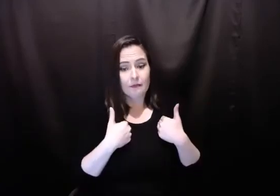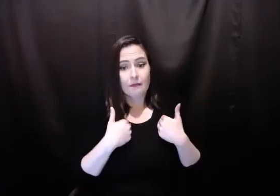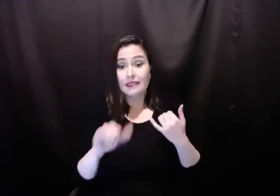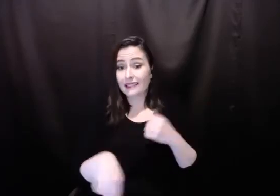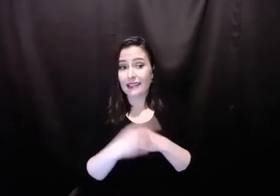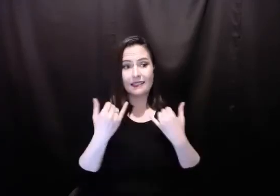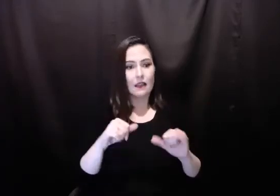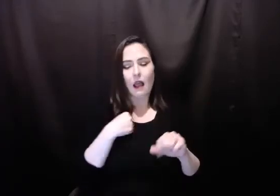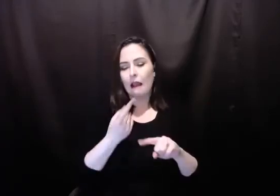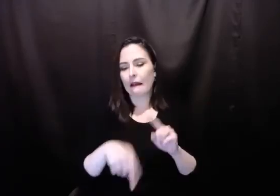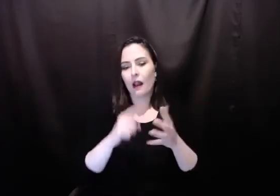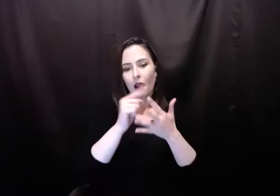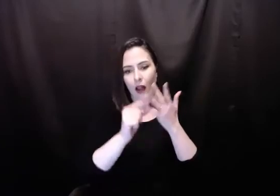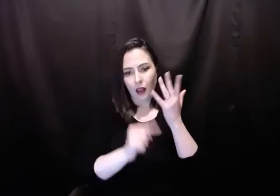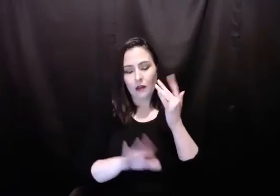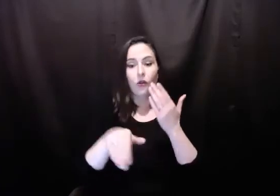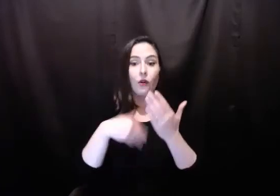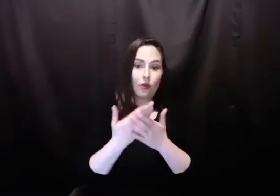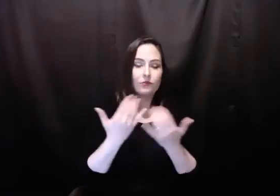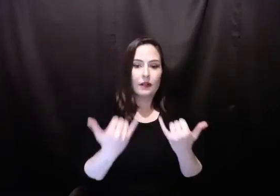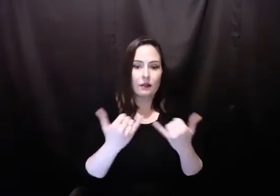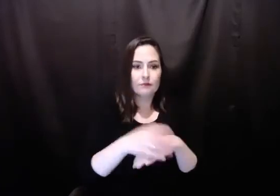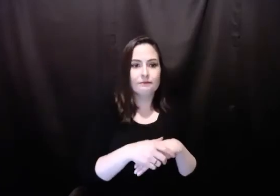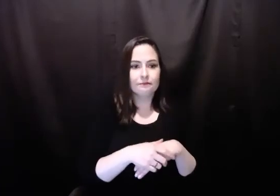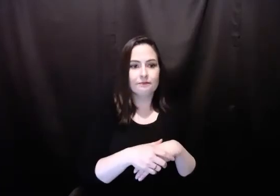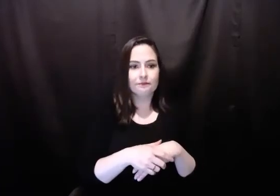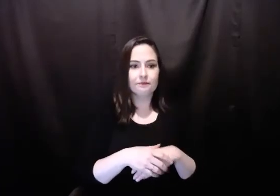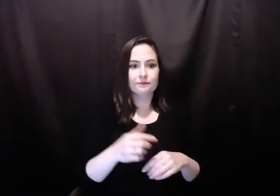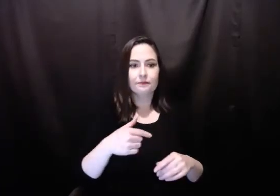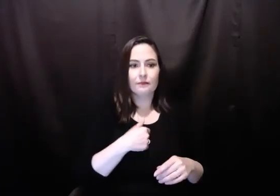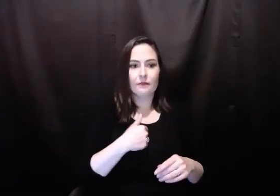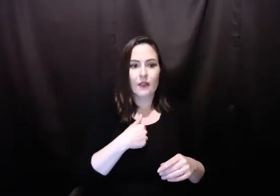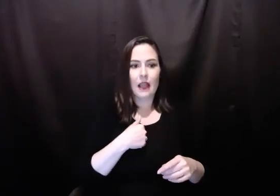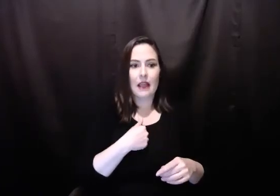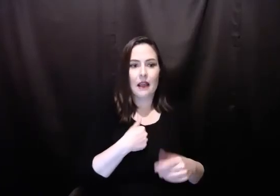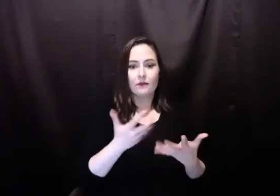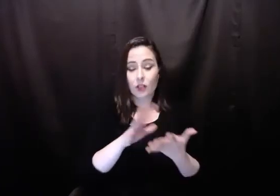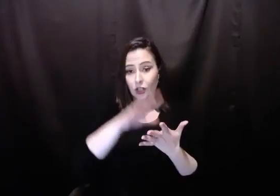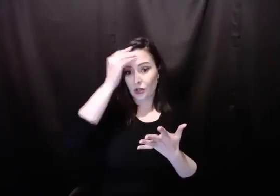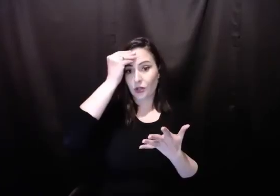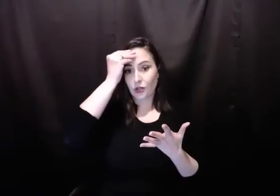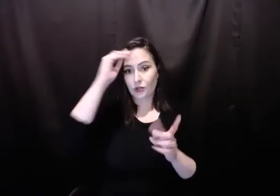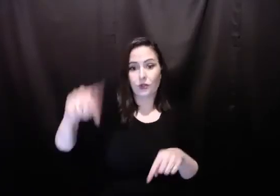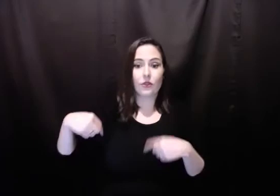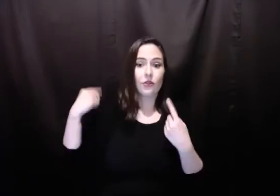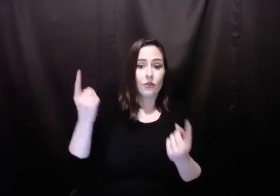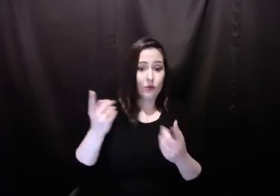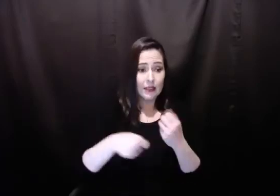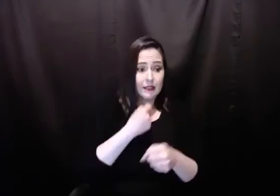over the years, particularly when parenting. I thought it'd be a really cool thing when I turned 70 to take myself and just my 7 kids on vacation. Nobody else, just the